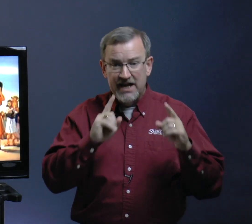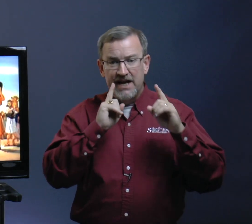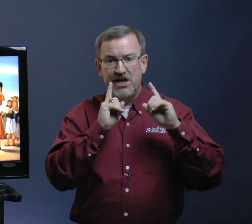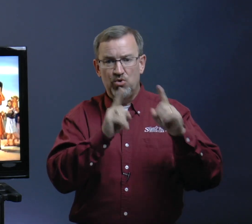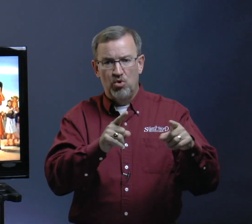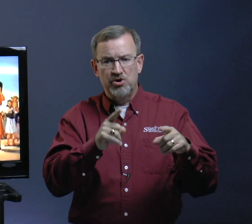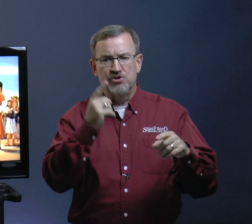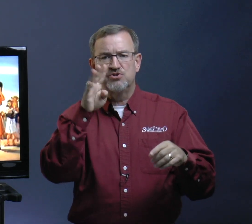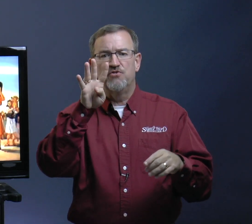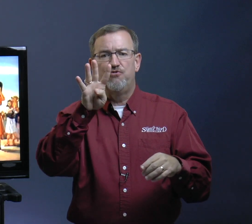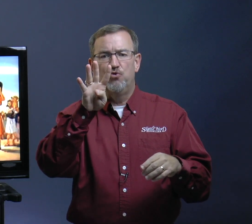he orders